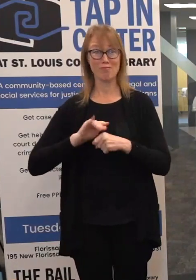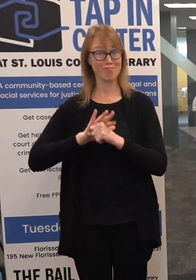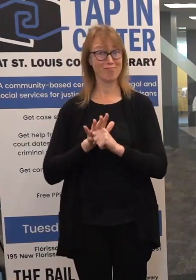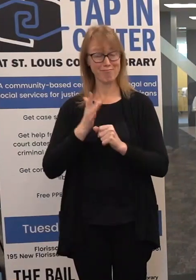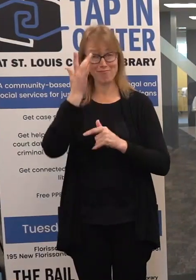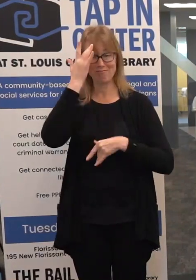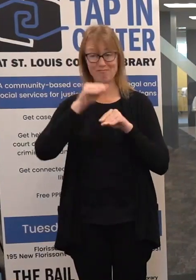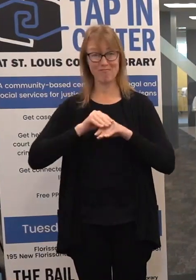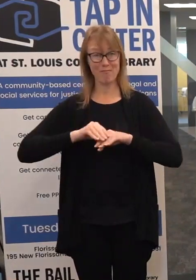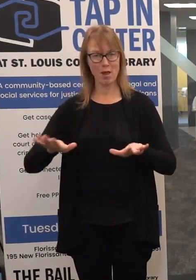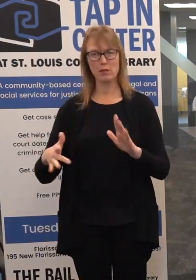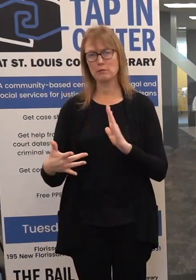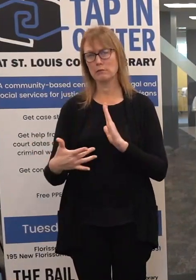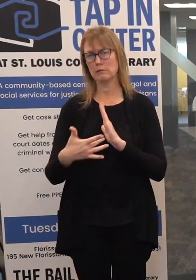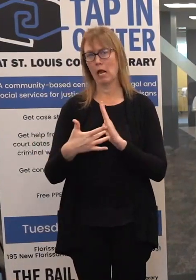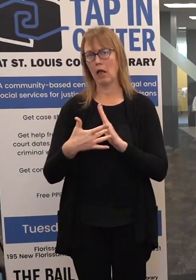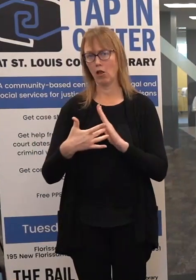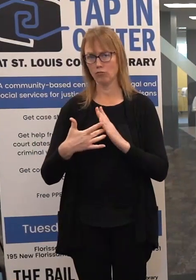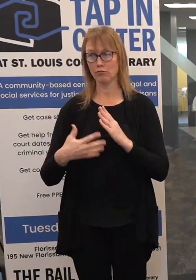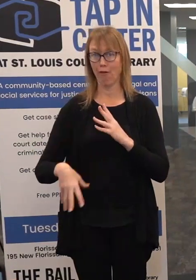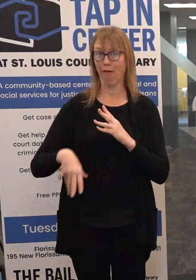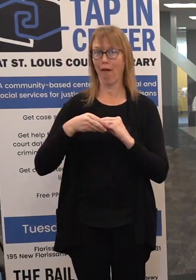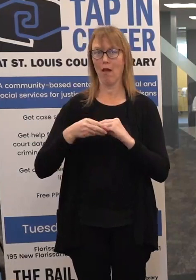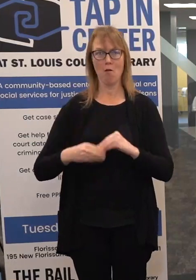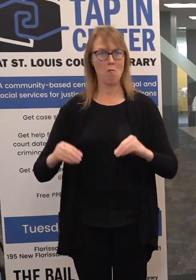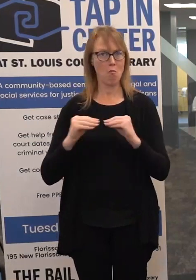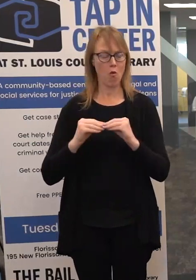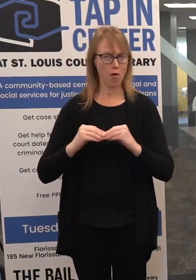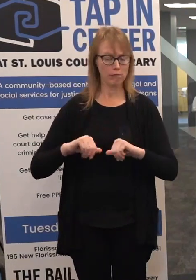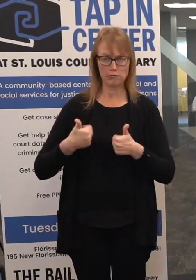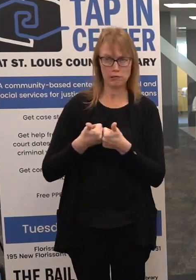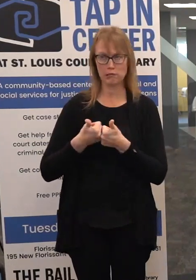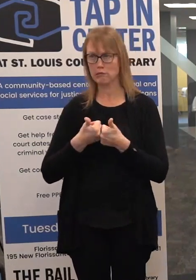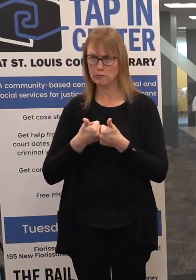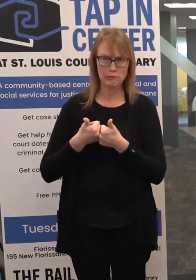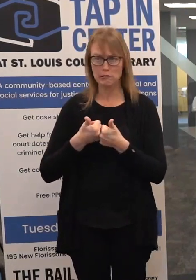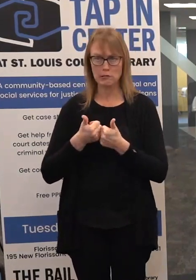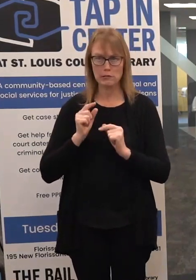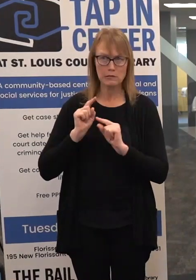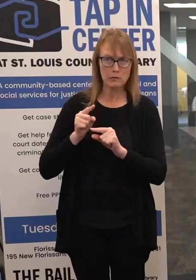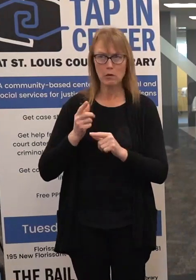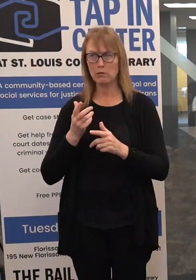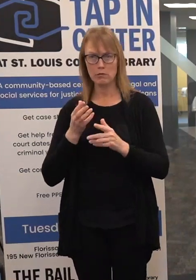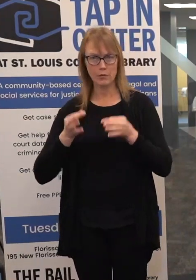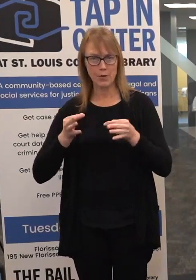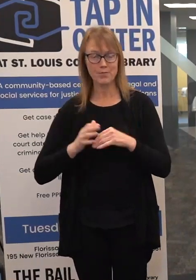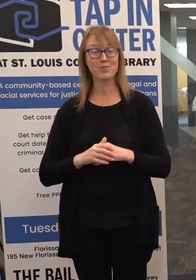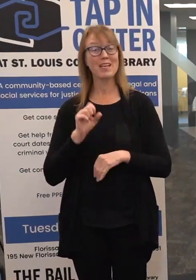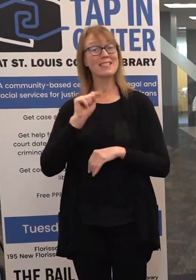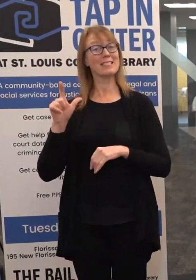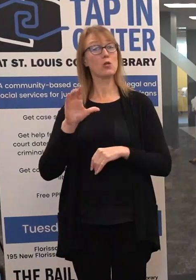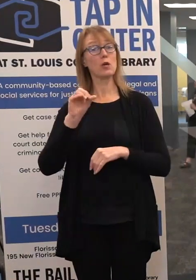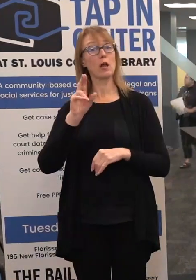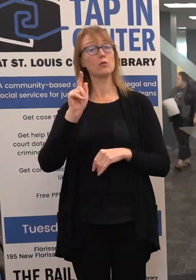of keeping your appointment with court. The St. Louis County Department of Justice Services has worked with our